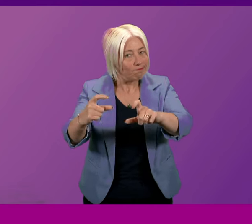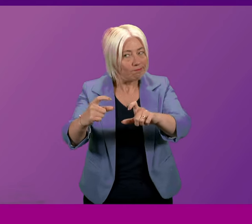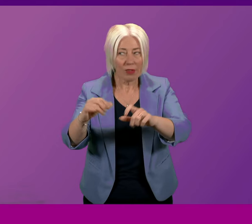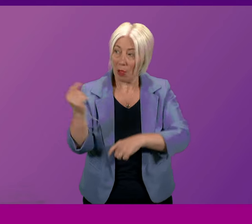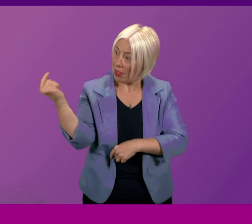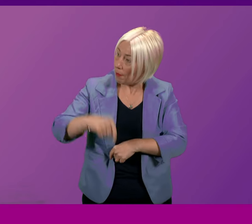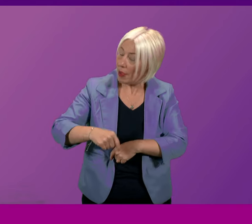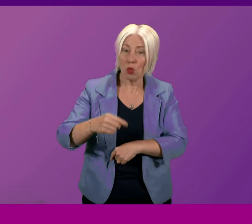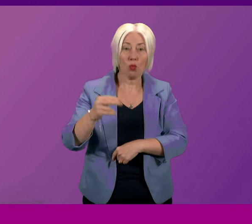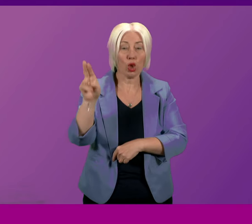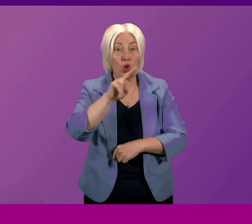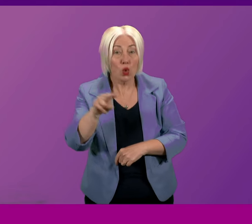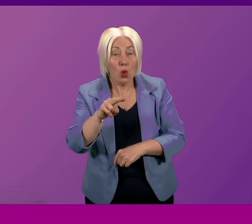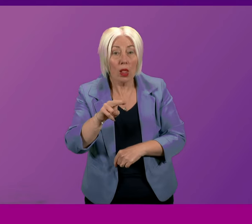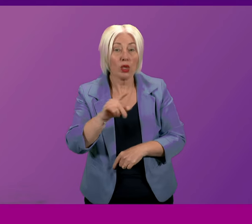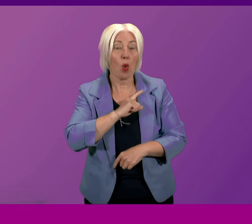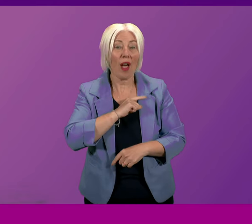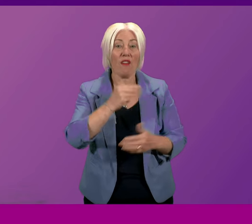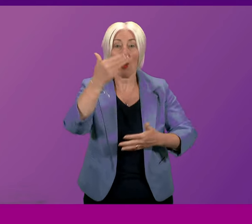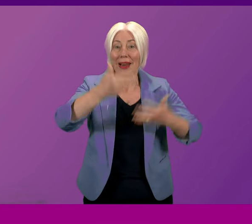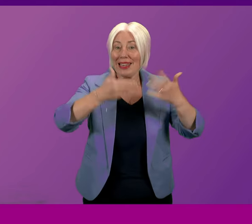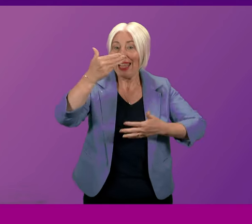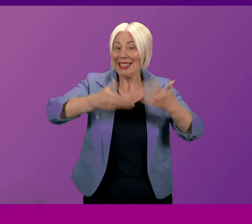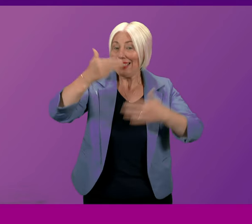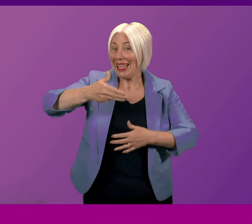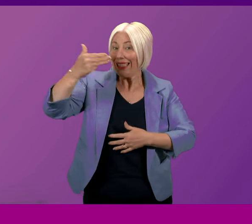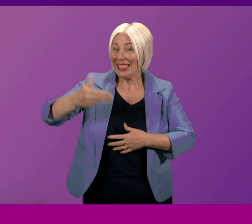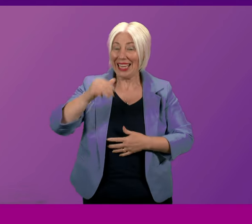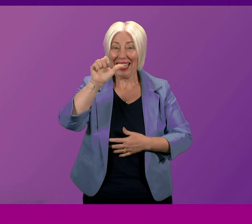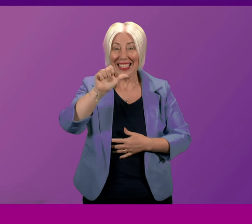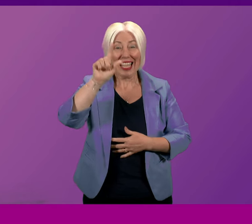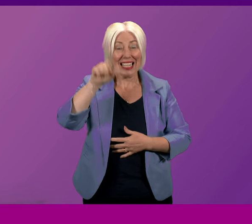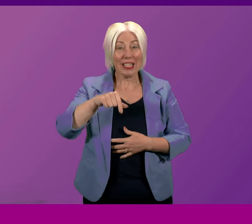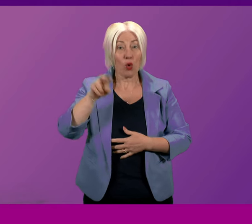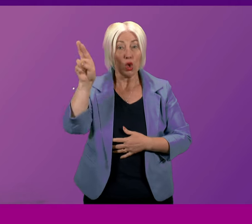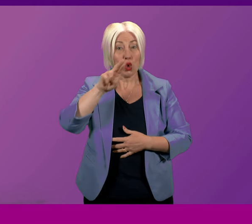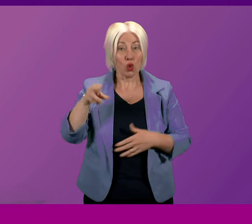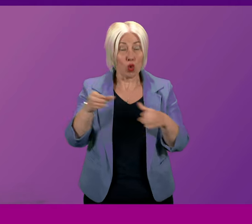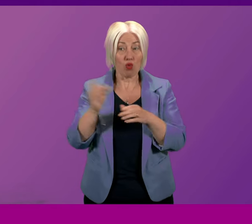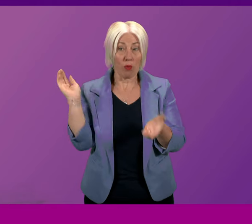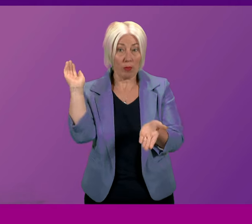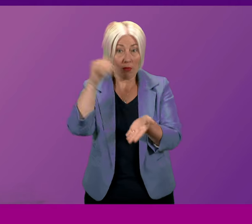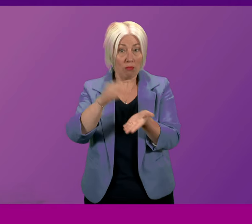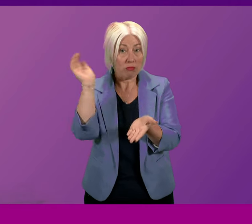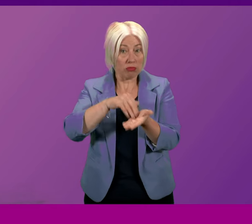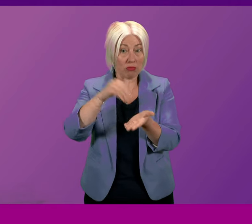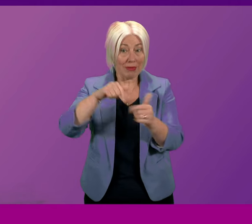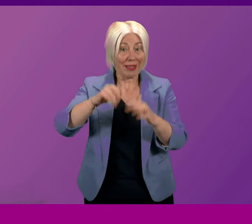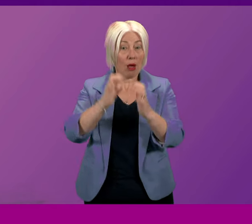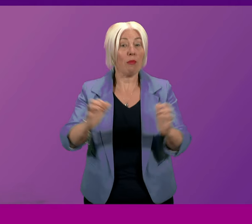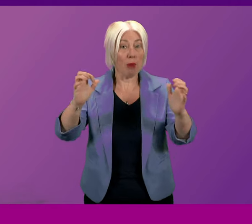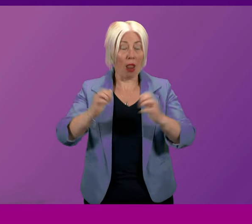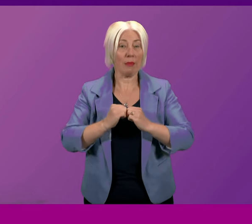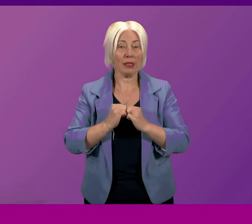their schools. Since 1999, over 6,000 school groups have been warmly welcomed to Parliament. They put